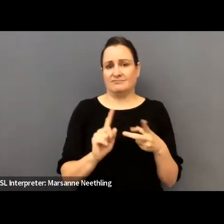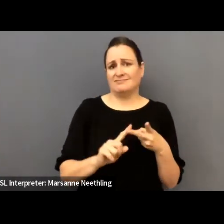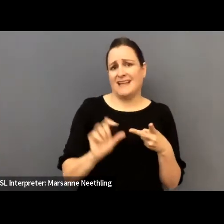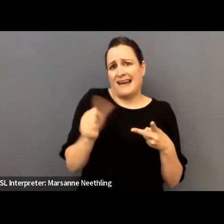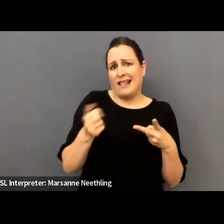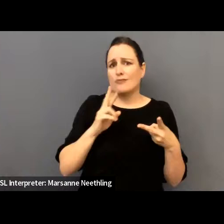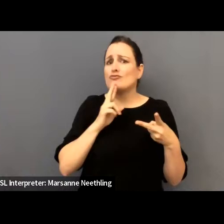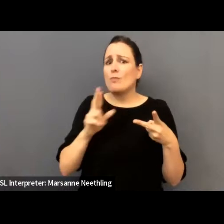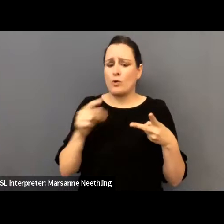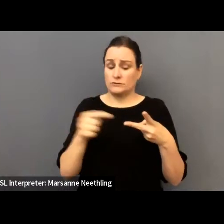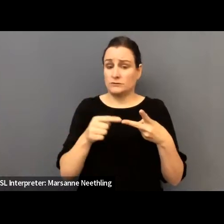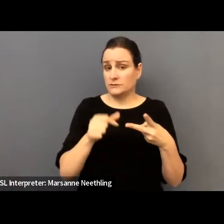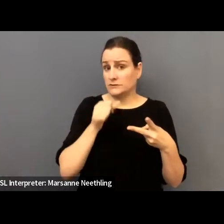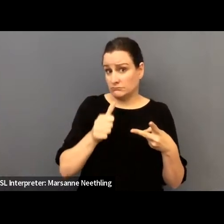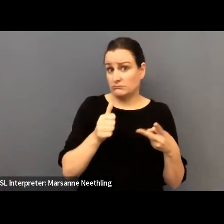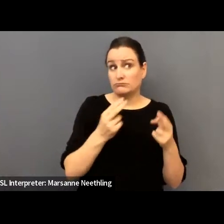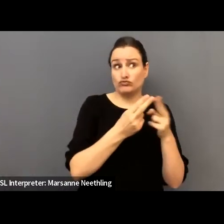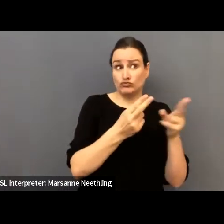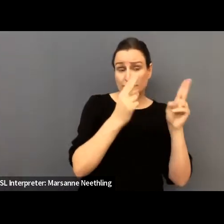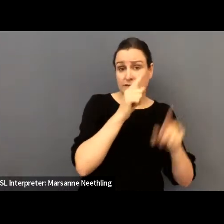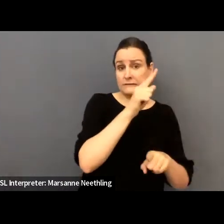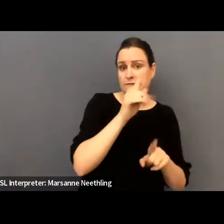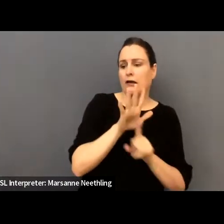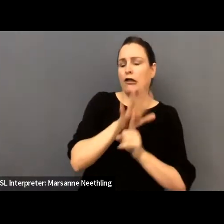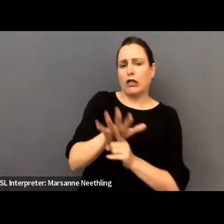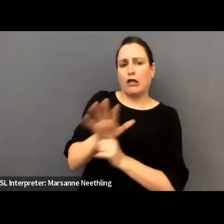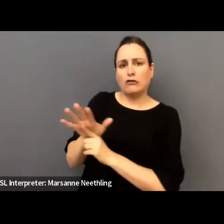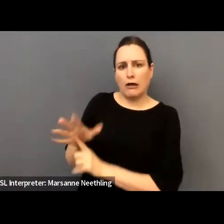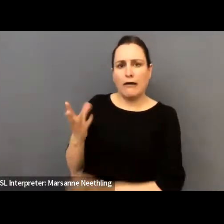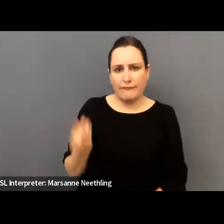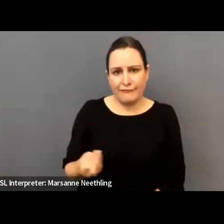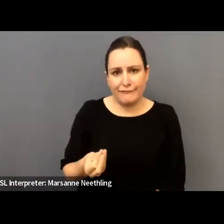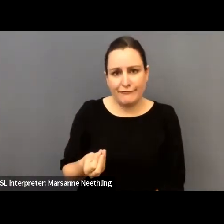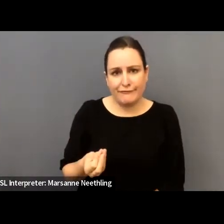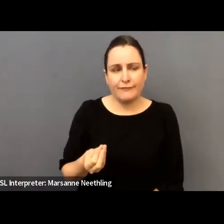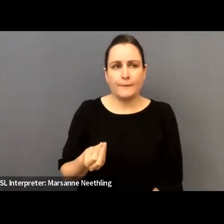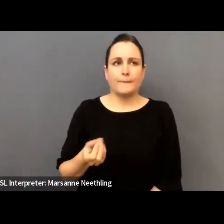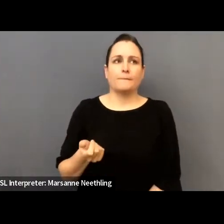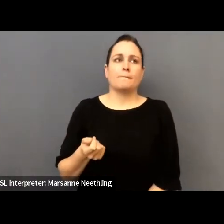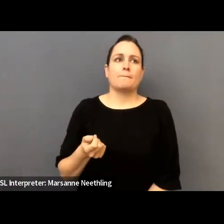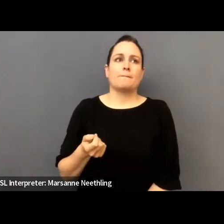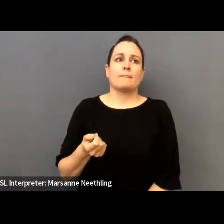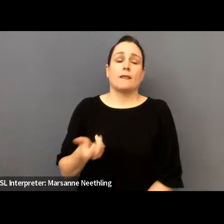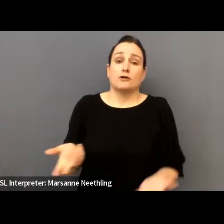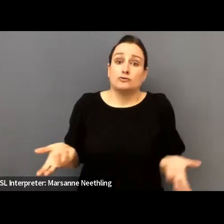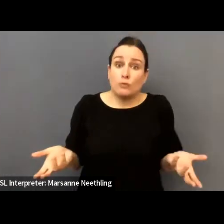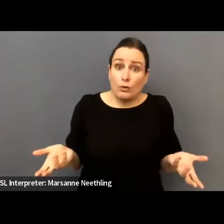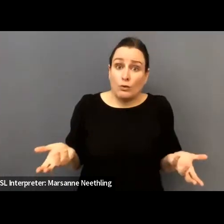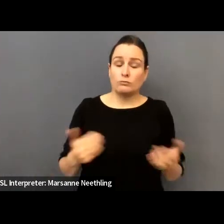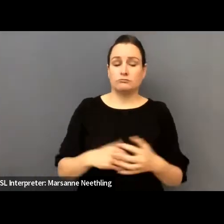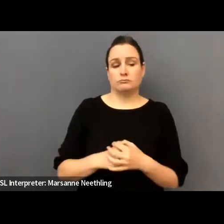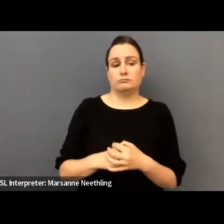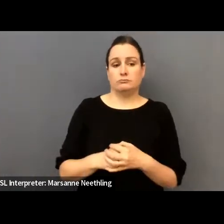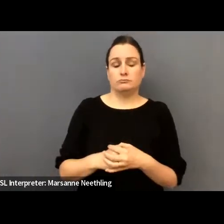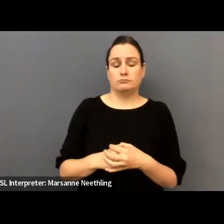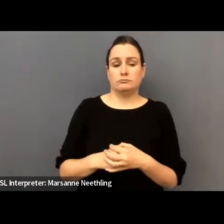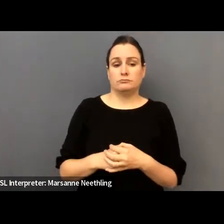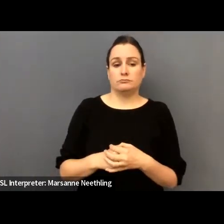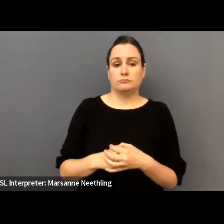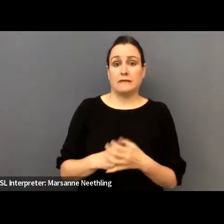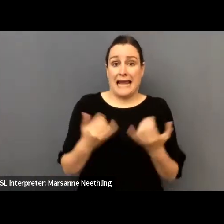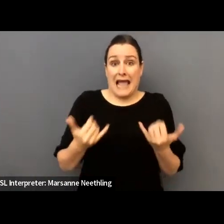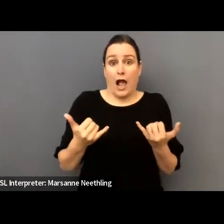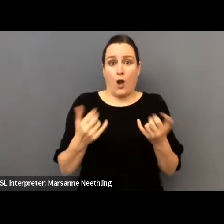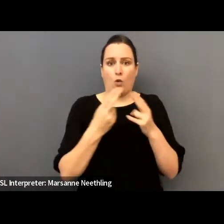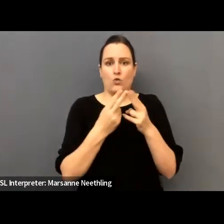higher education. The question is, has the efforts that are being made in higher